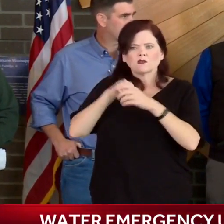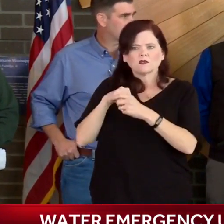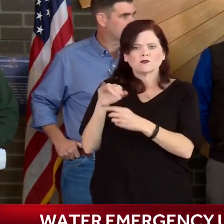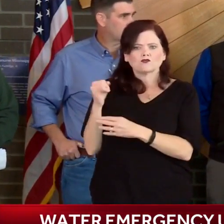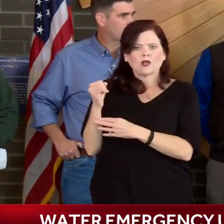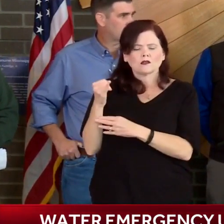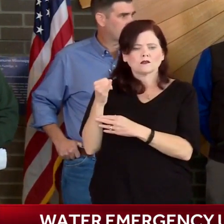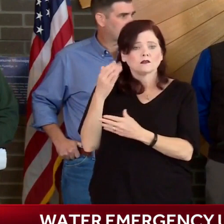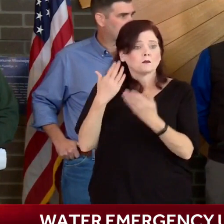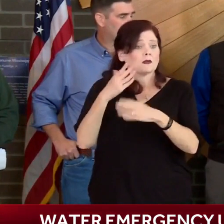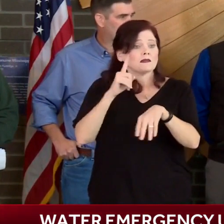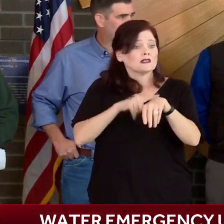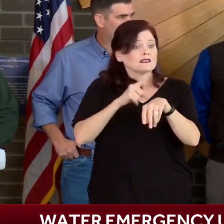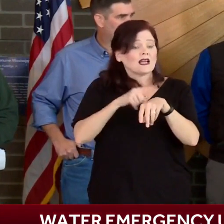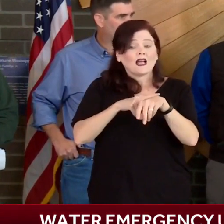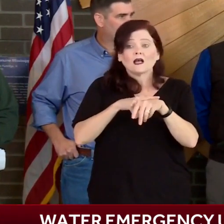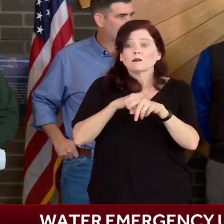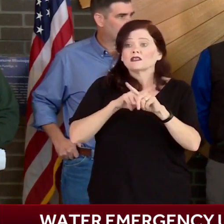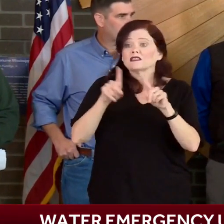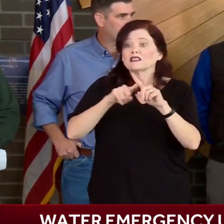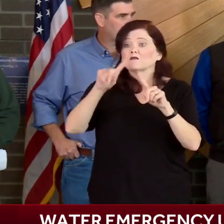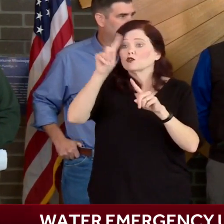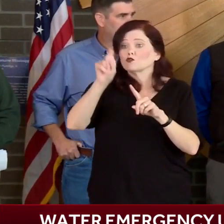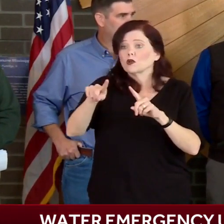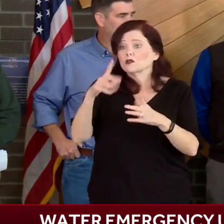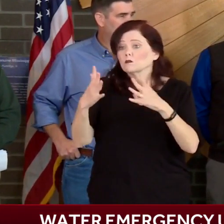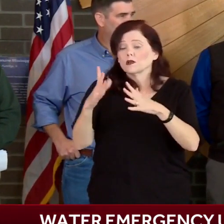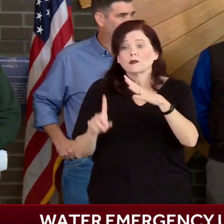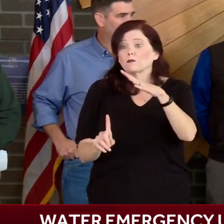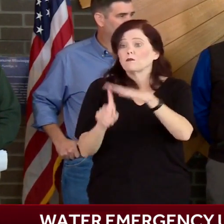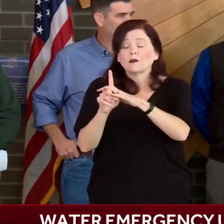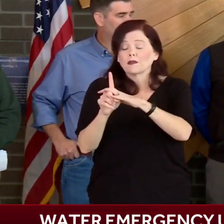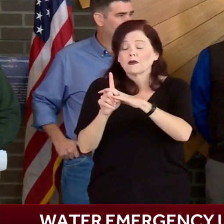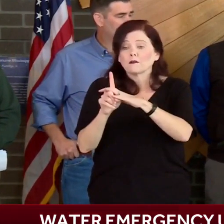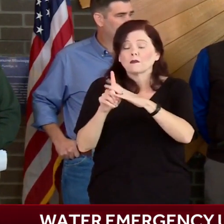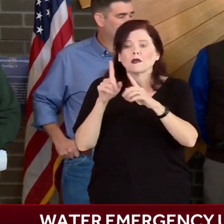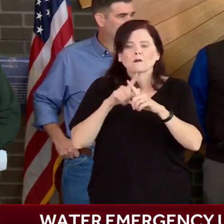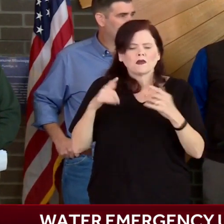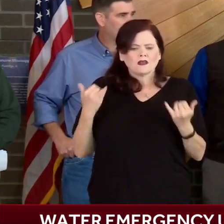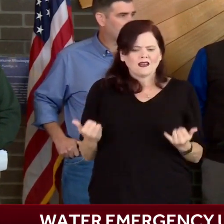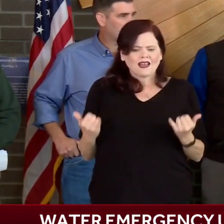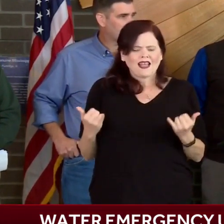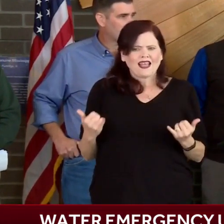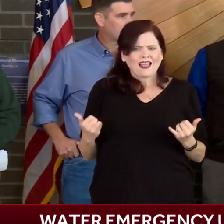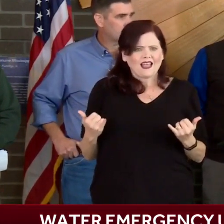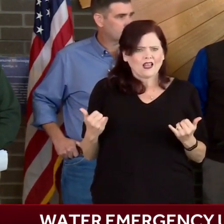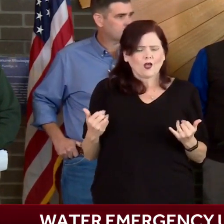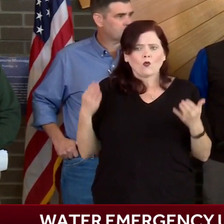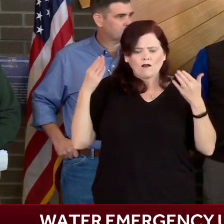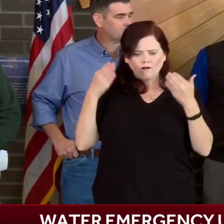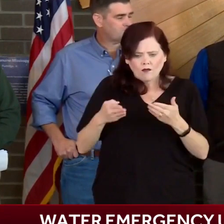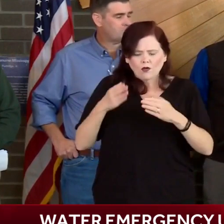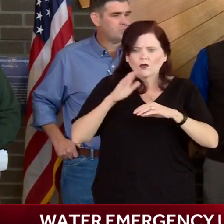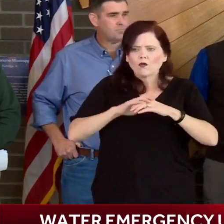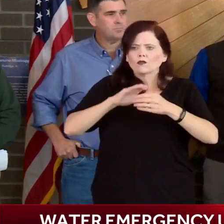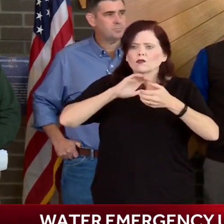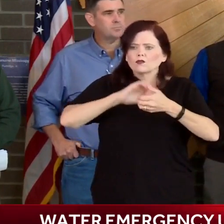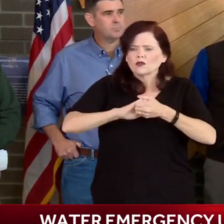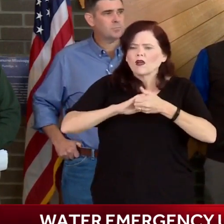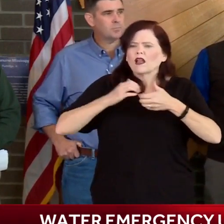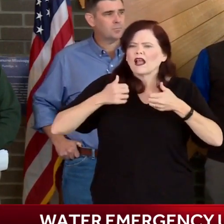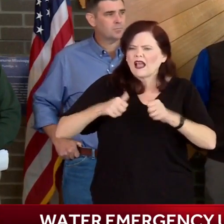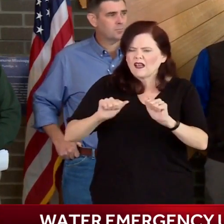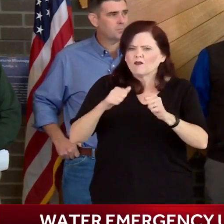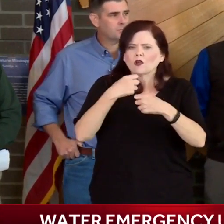said, there may become a time where certain other questions come forward, but right now what we are focused on is this unified effort